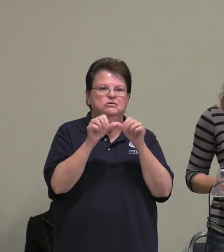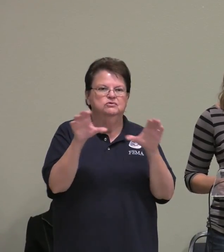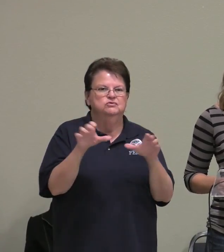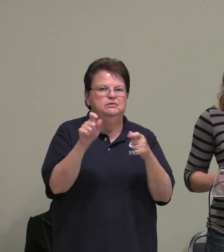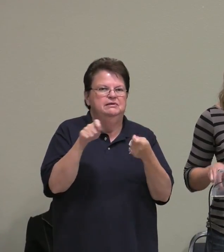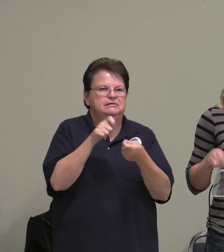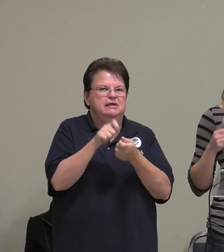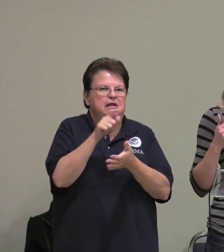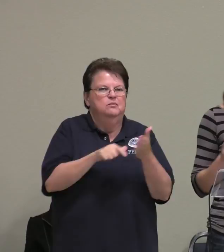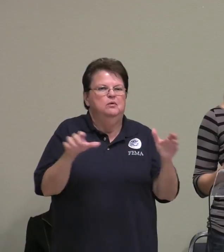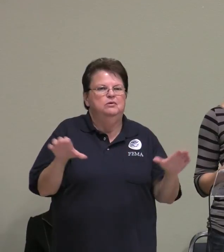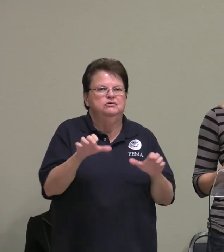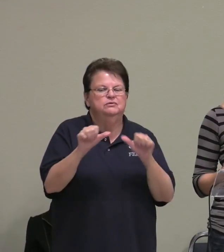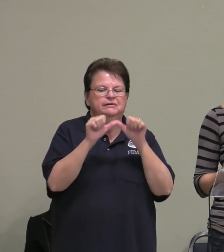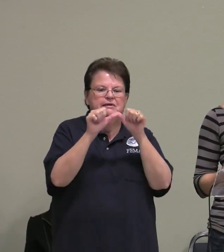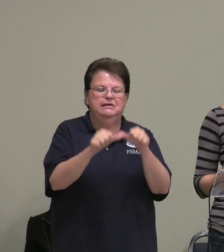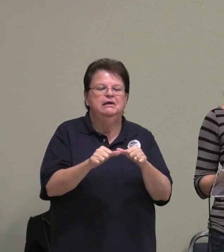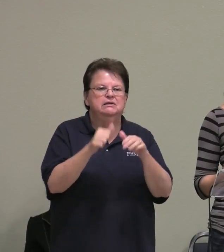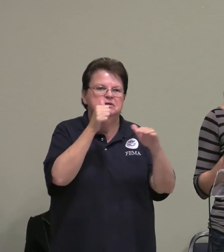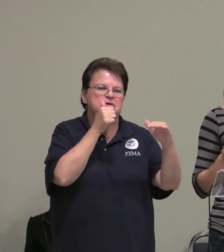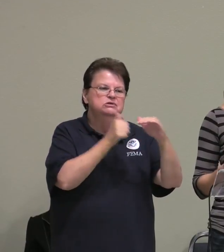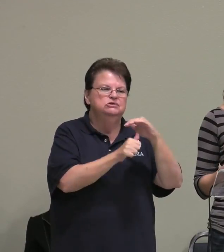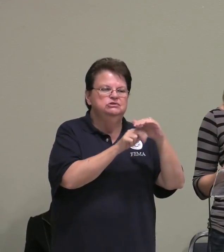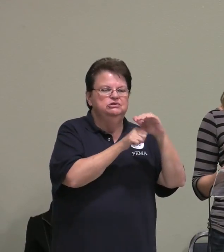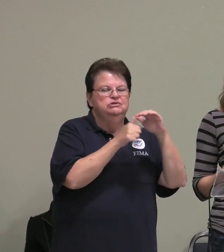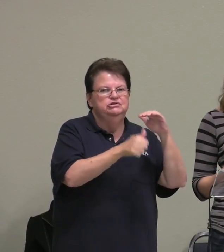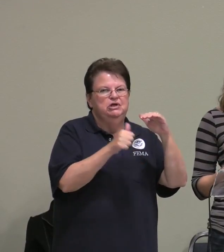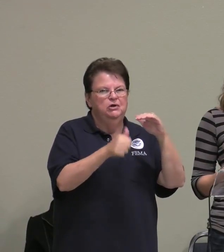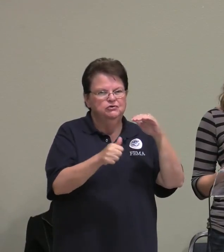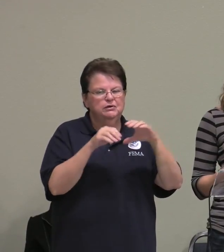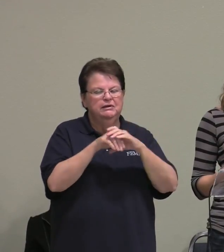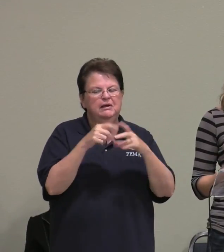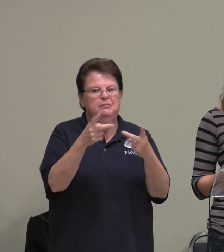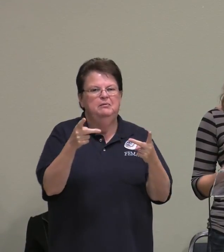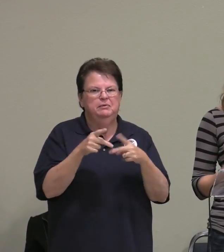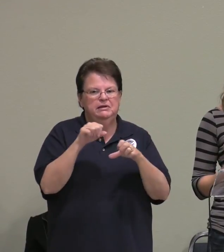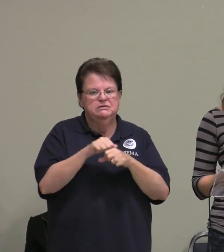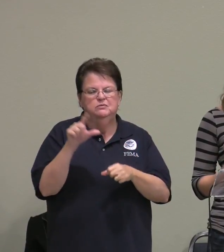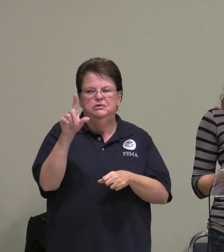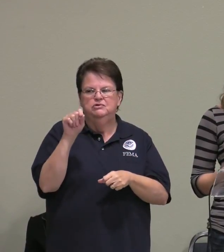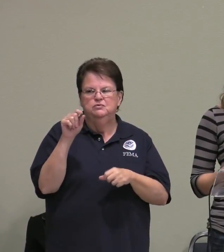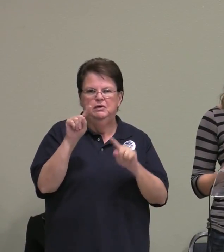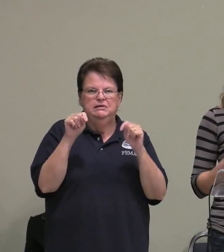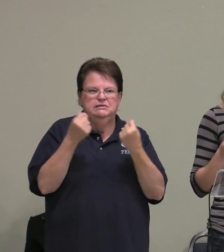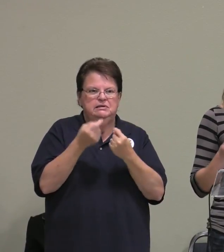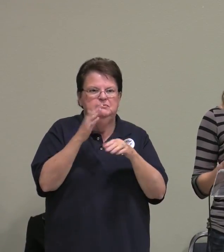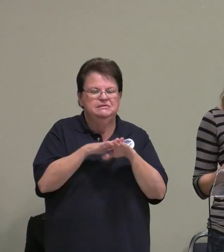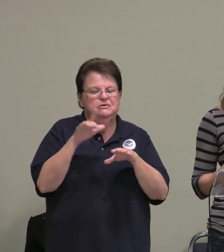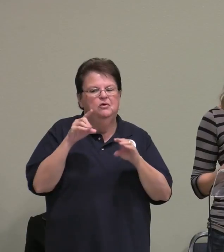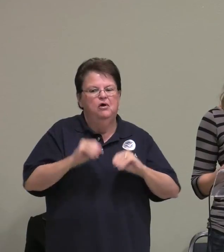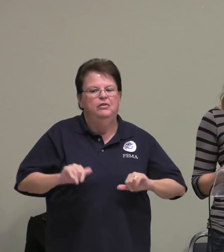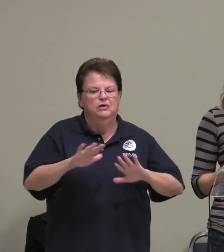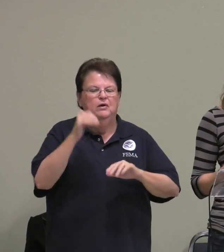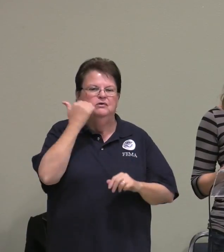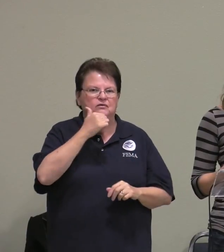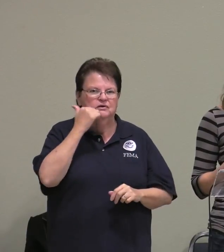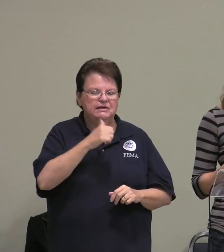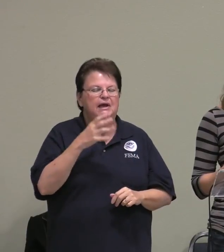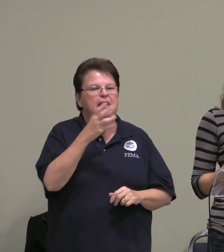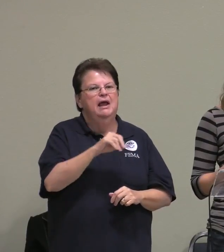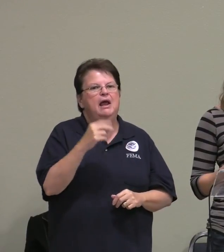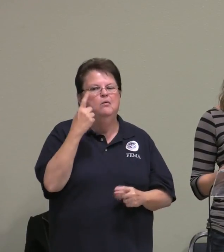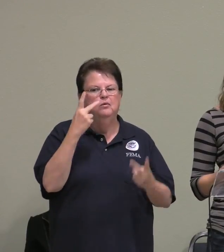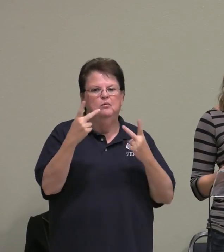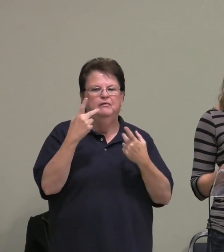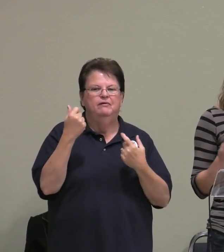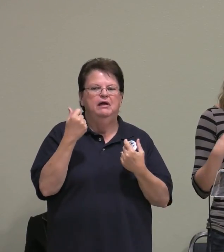exactly what we're doing. We're going to continue sheltering in place with our 20 teams that are on the ground every day. We're going to rescue injured animals when we